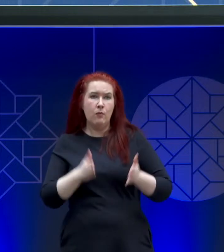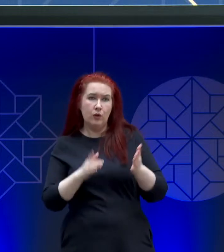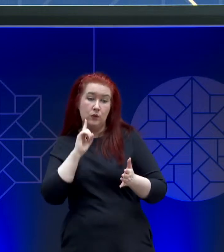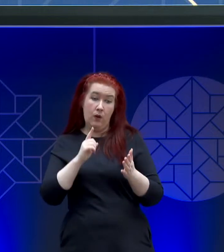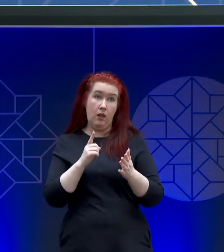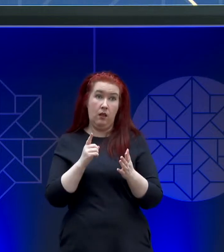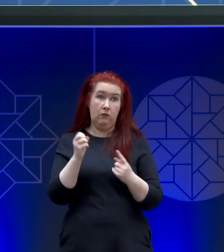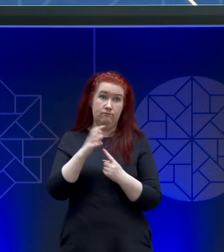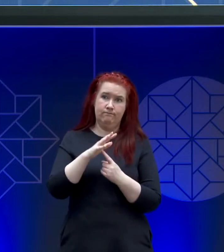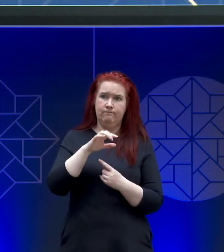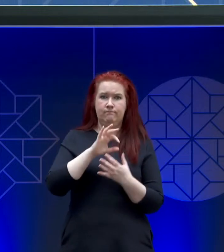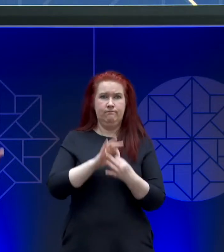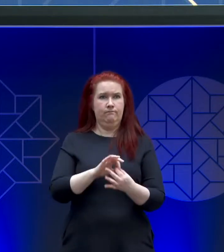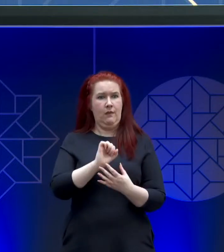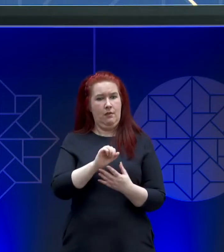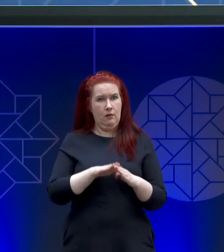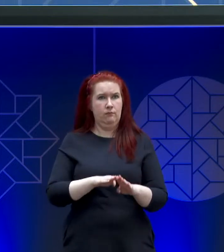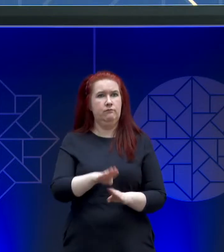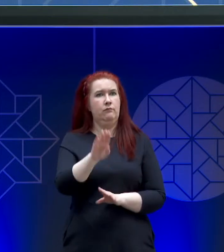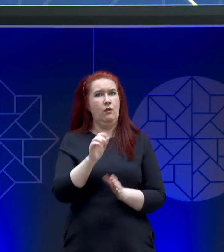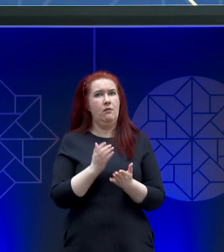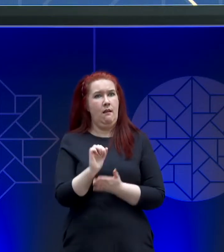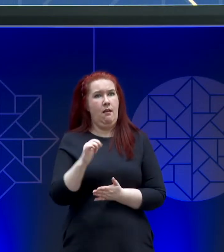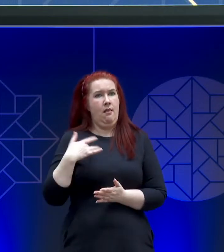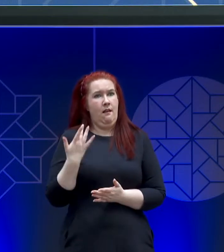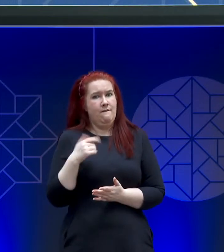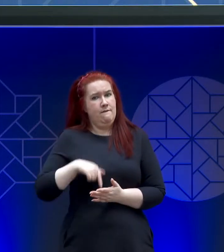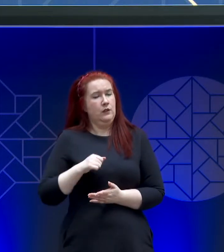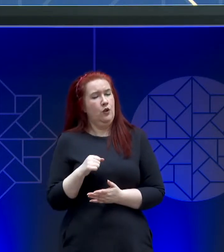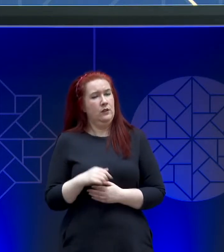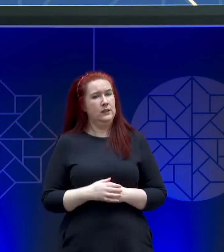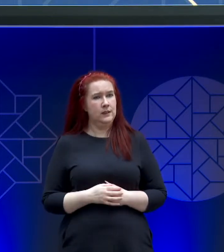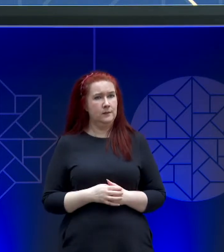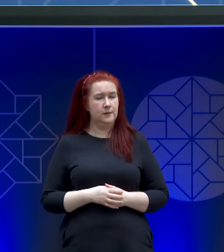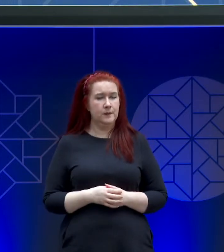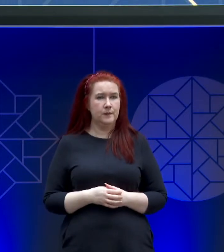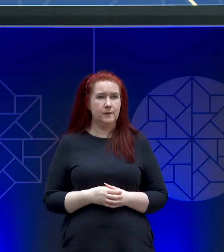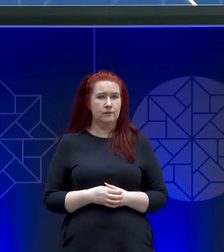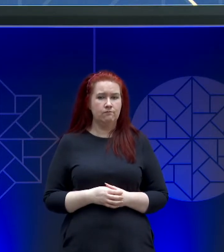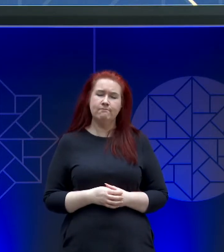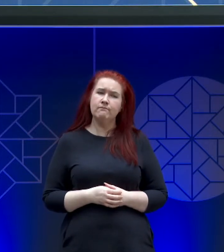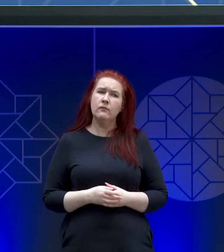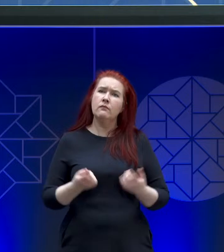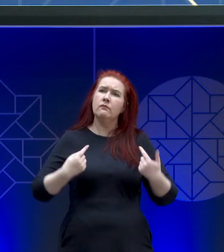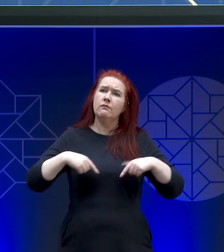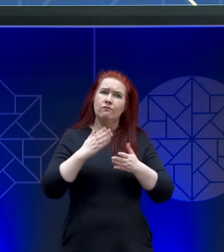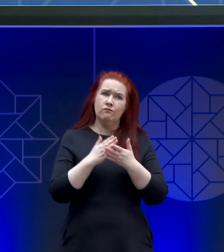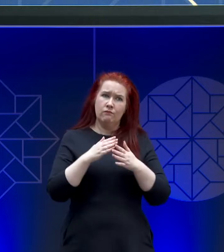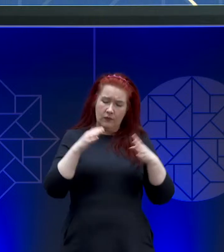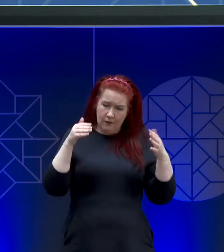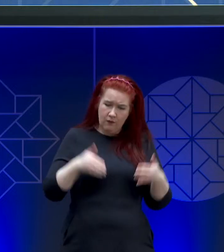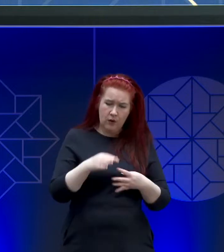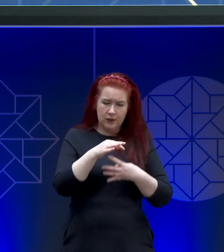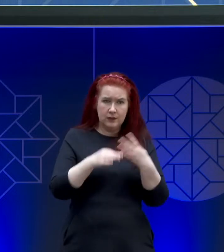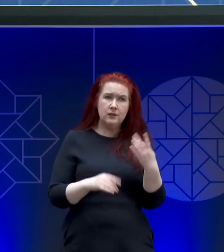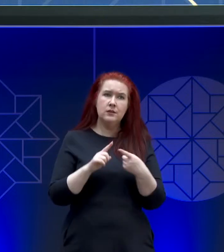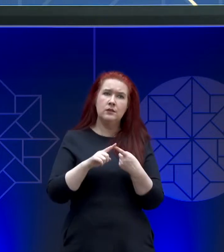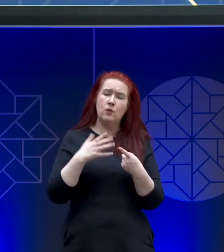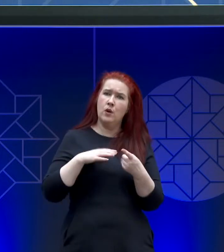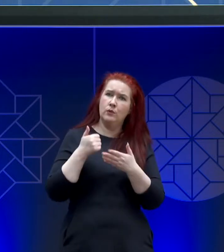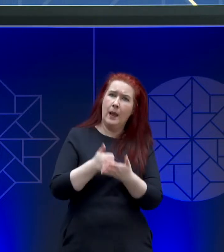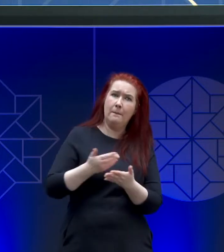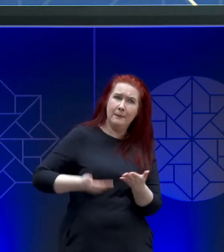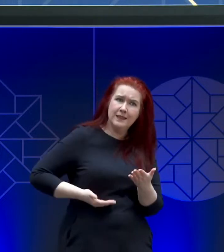mature and live their lives here in Scotland. So we're really focused on those 4 things: helping